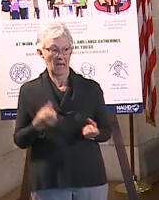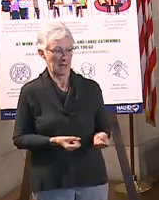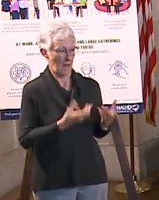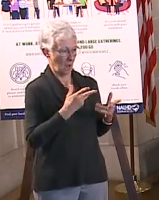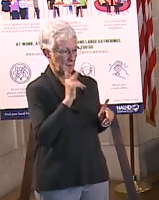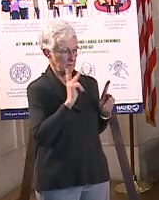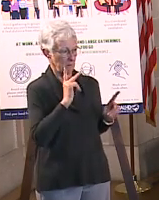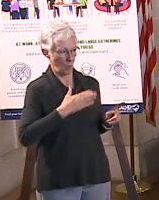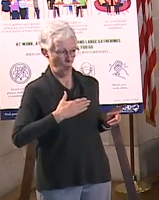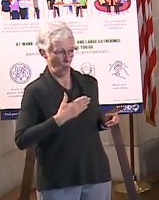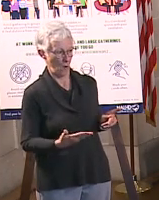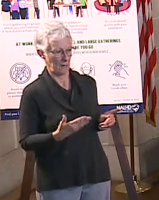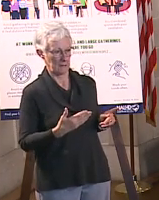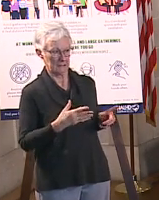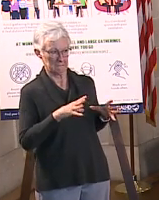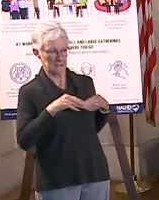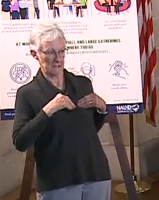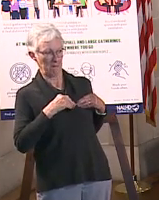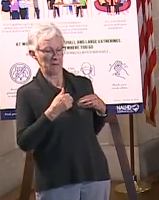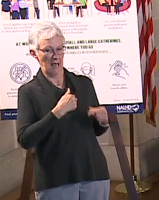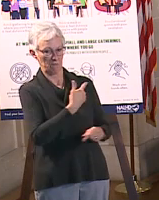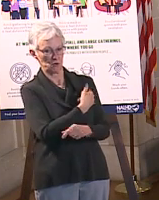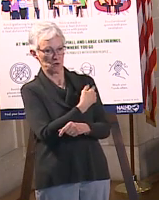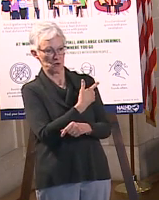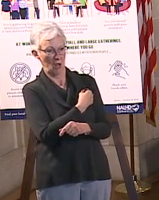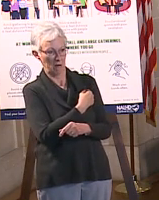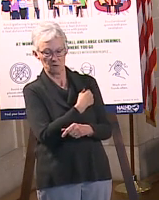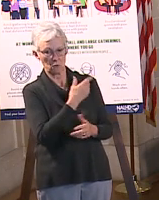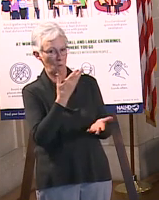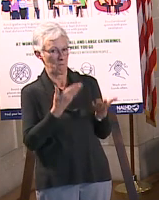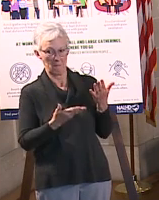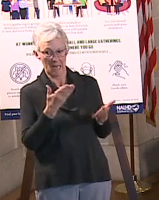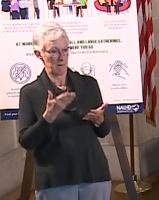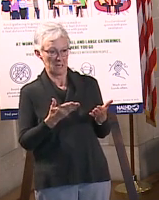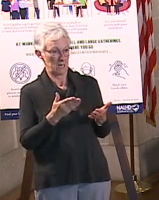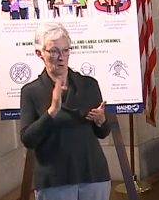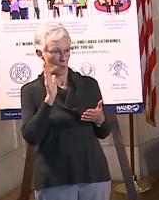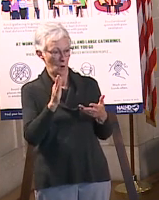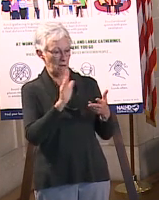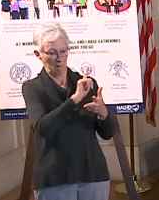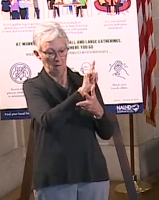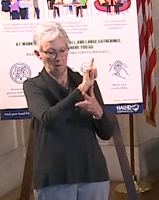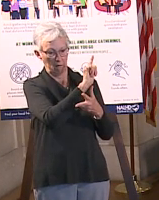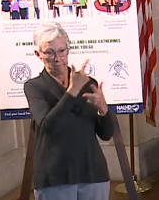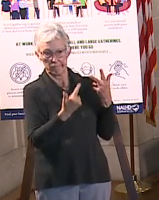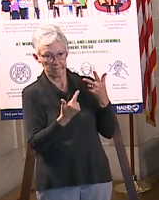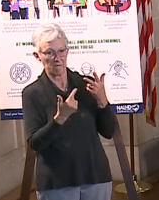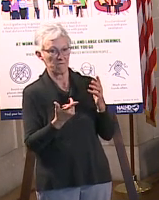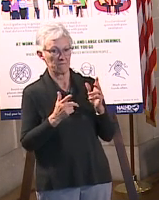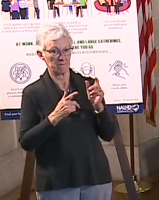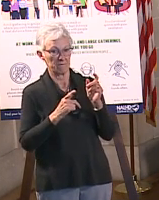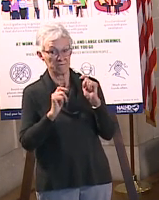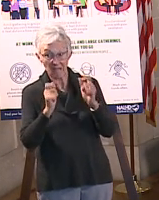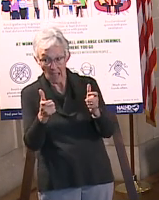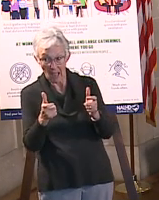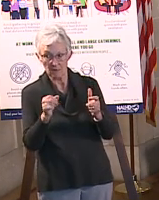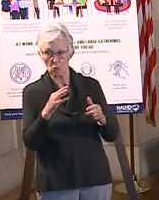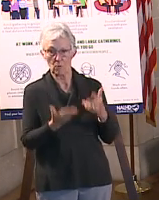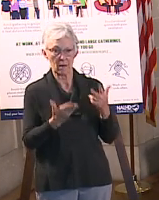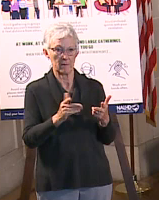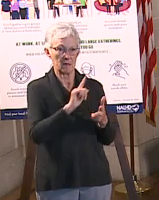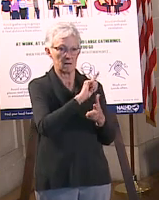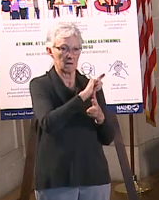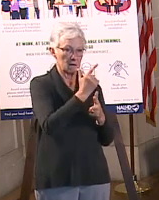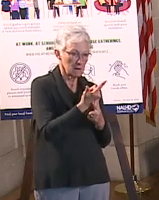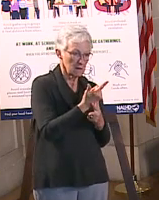vaccines, and the timeline to be able to get the logistics just about getting those people going. So I can give you the broad order, which is